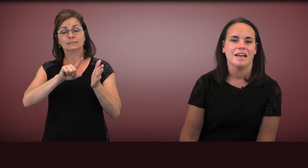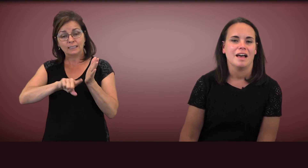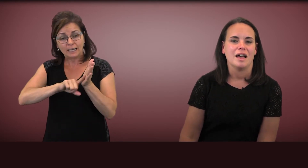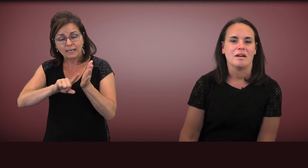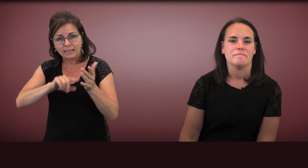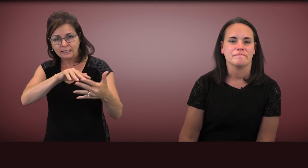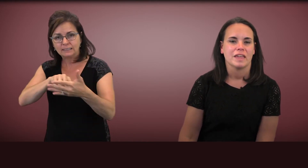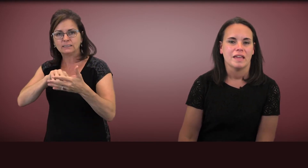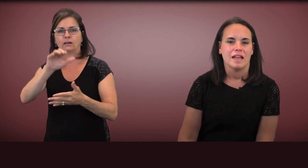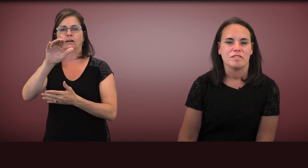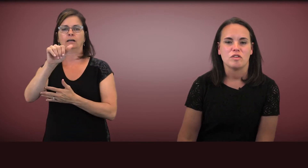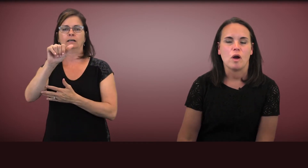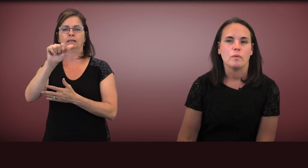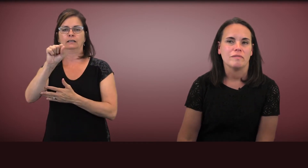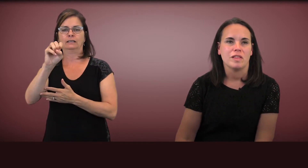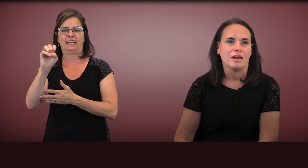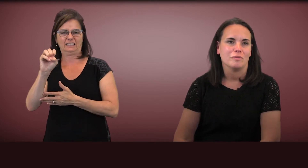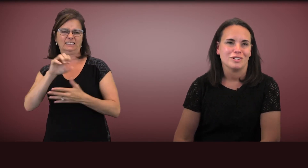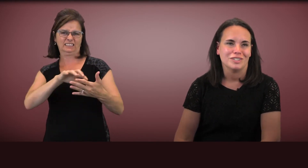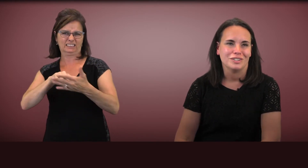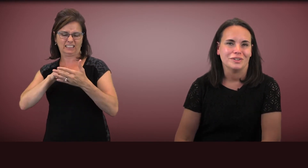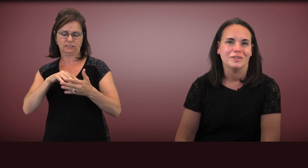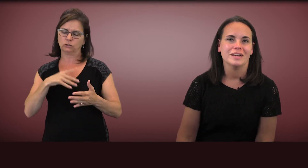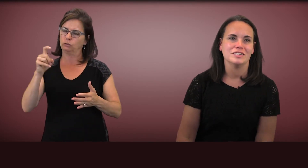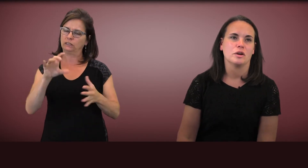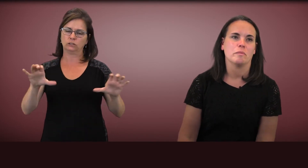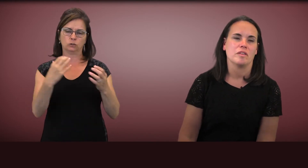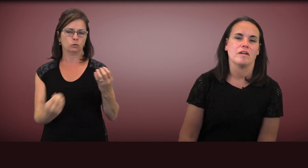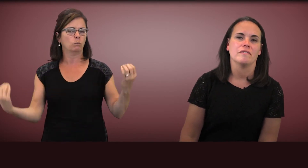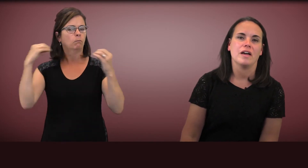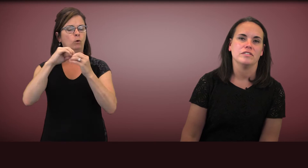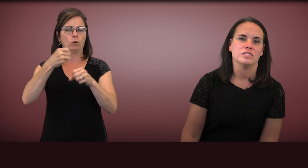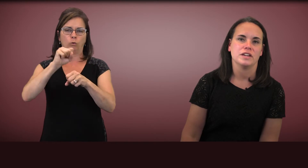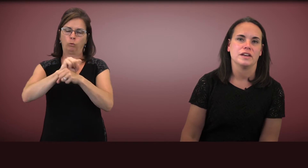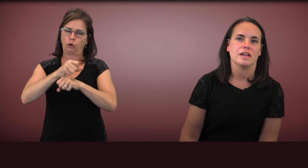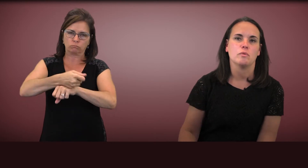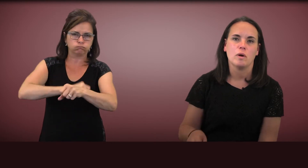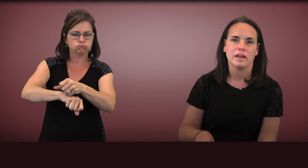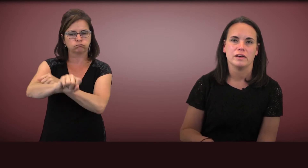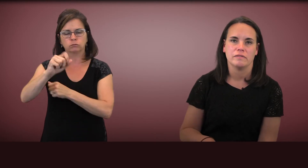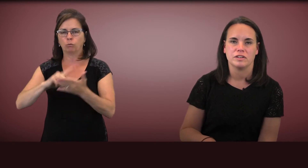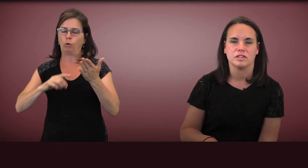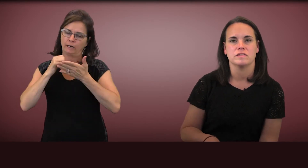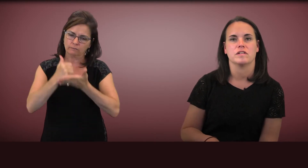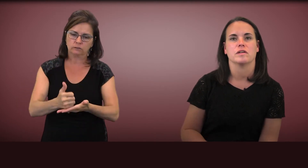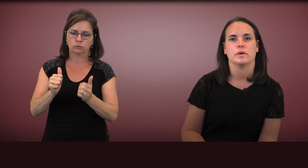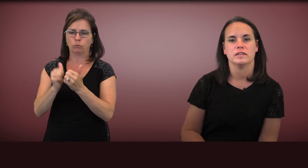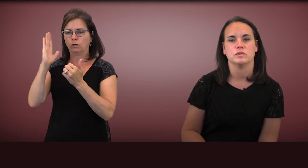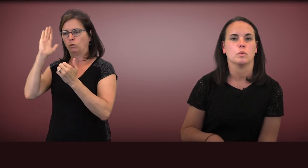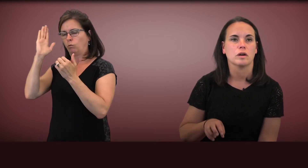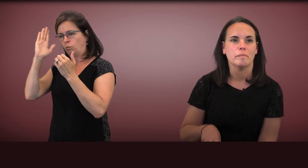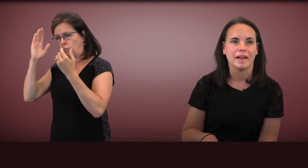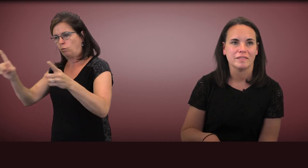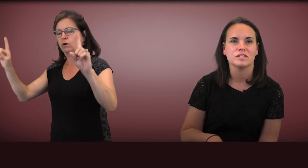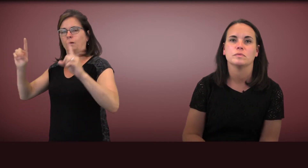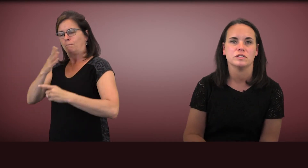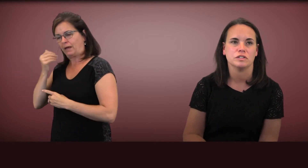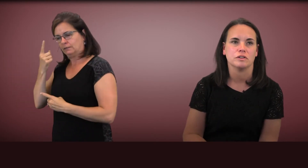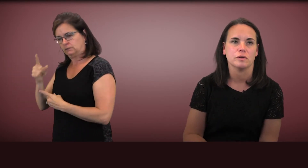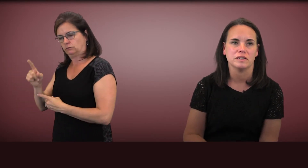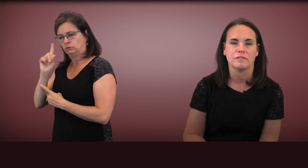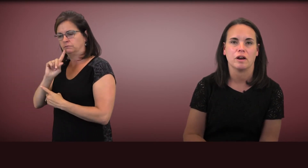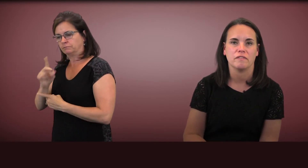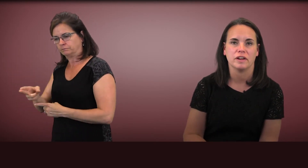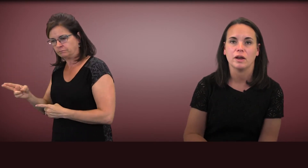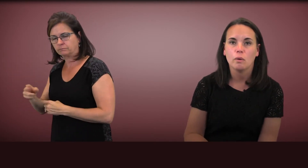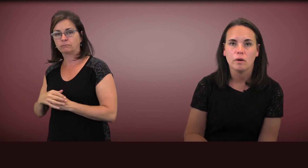studies, and so we have a lot of work to do in terms of understanding what interventions are going to work best with